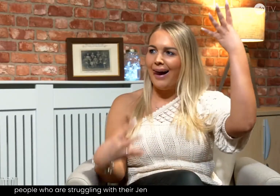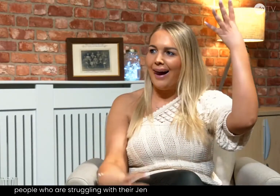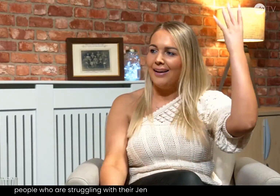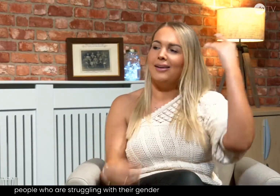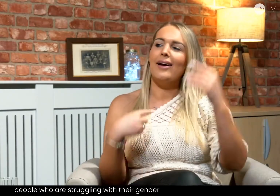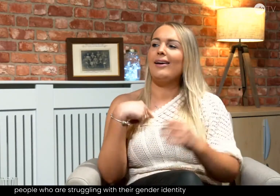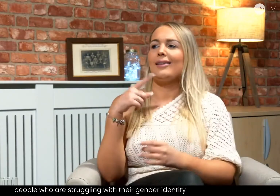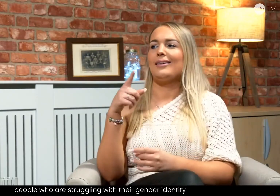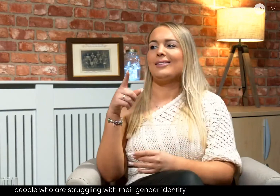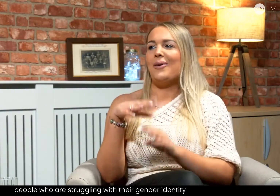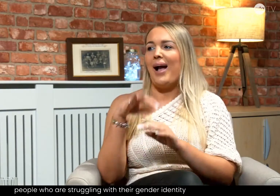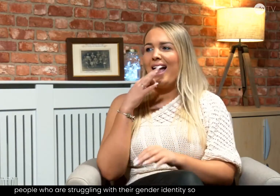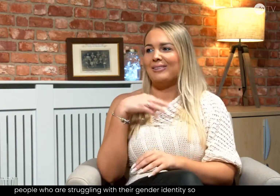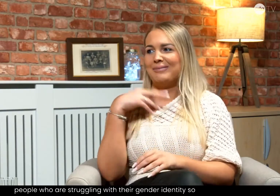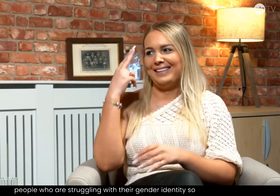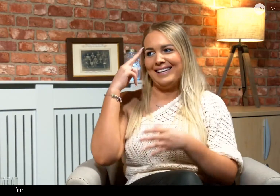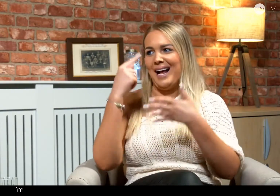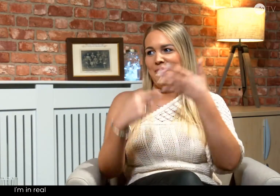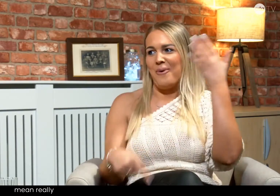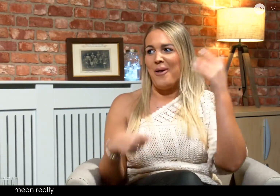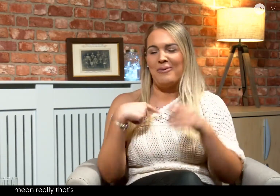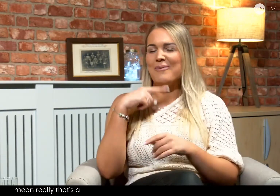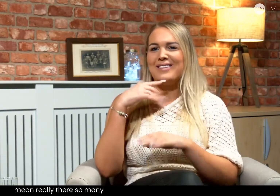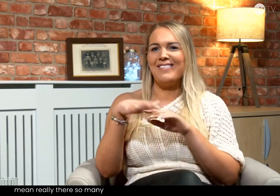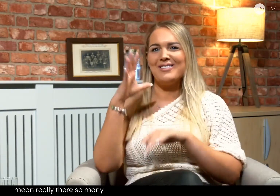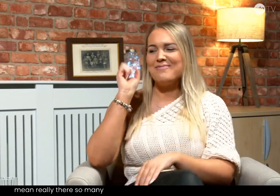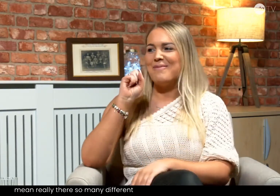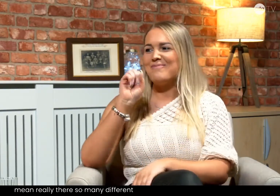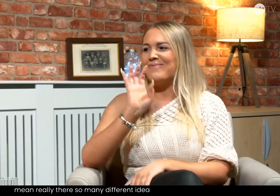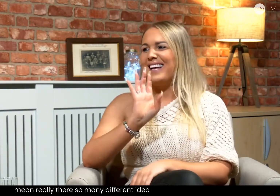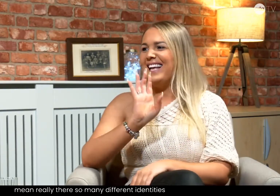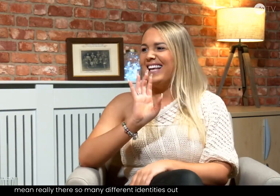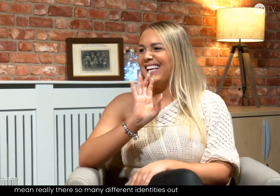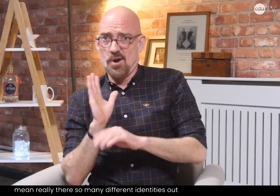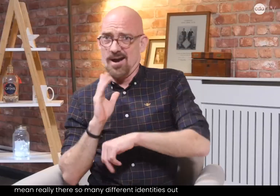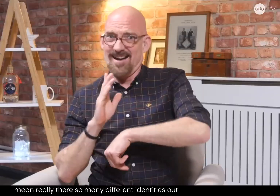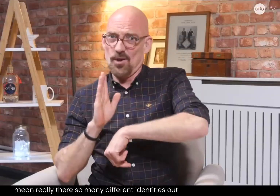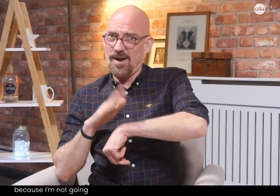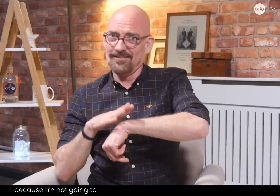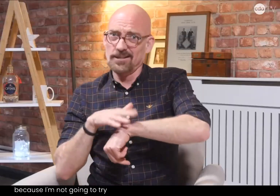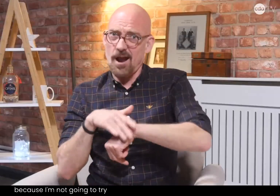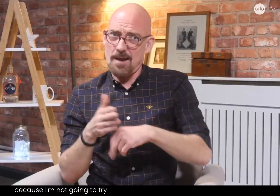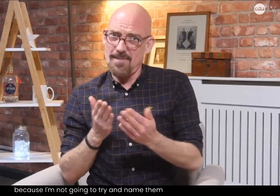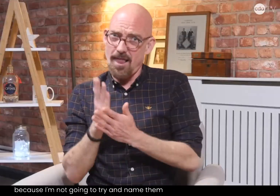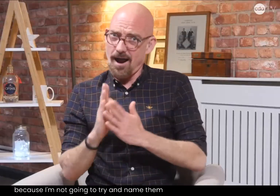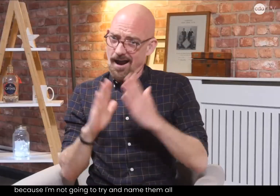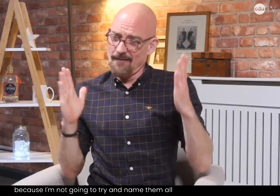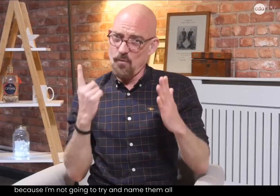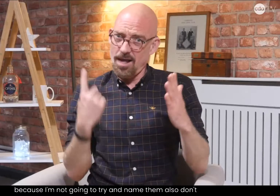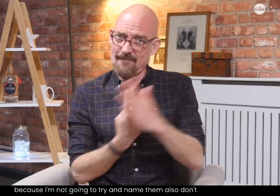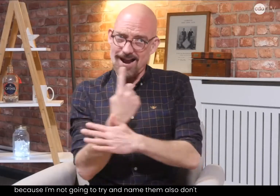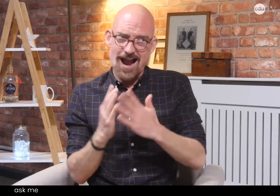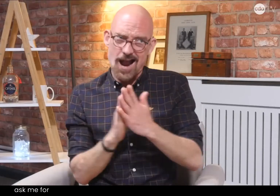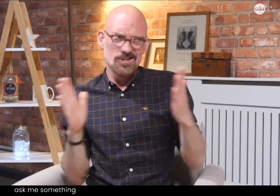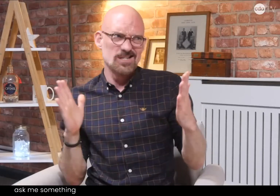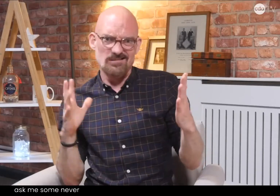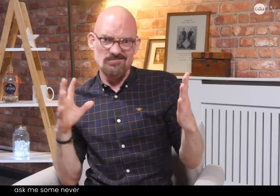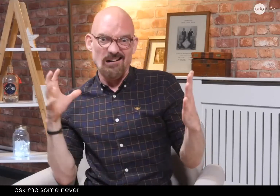I mean, really, there's so many different identities out there, so I'm not going to try and name them all, so don't ask me because I'd never remember. I don't even think we've